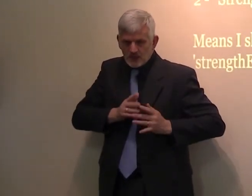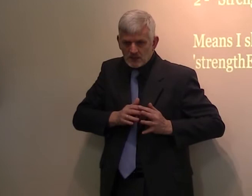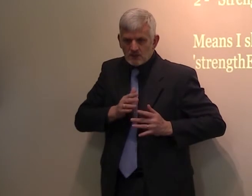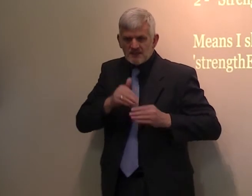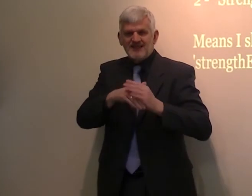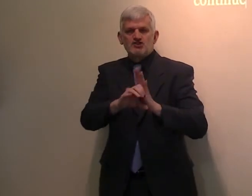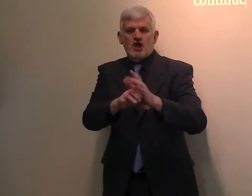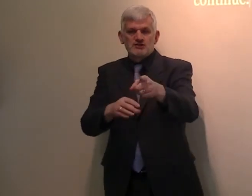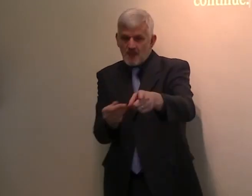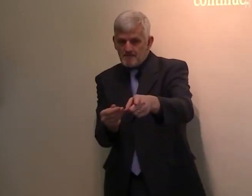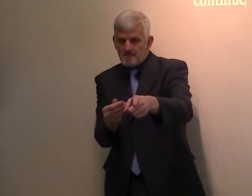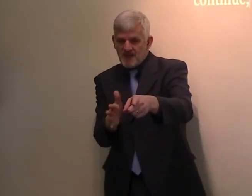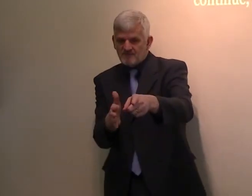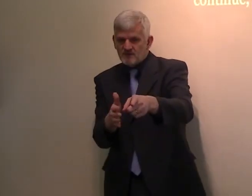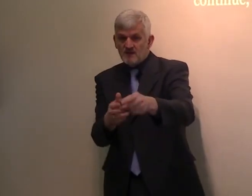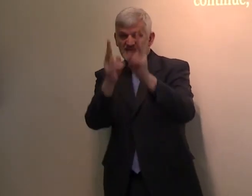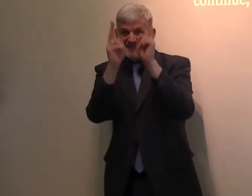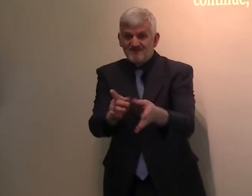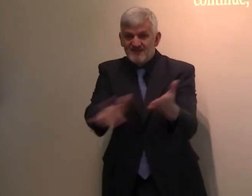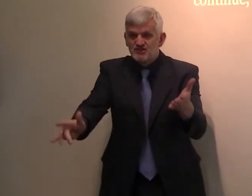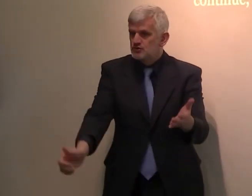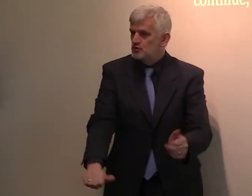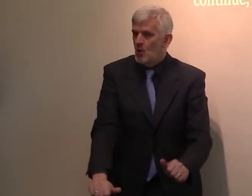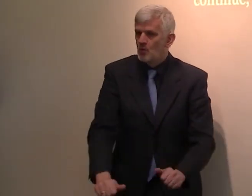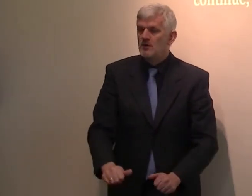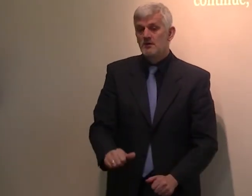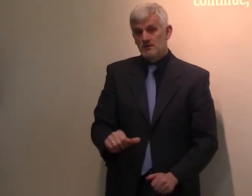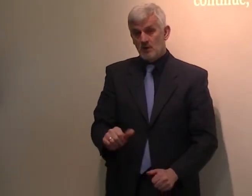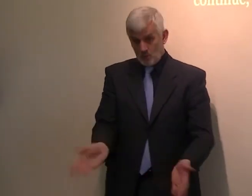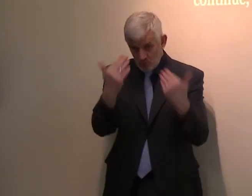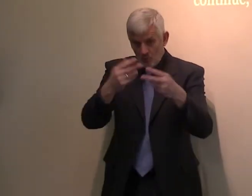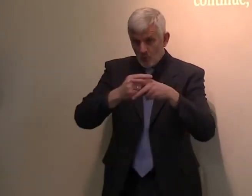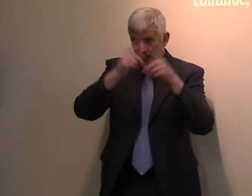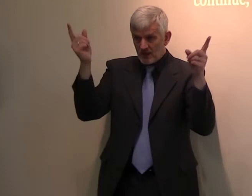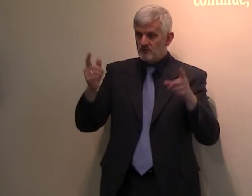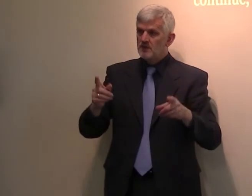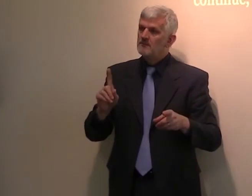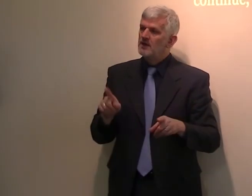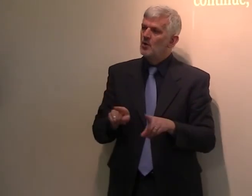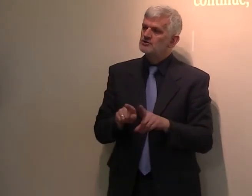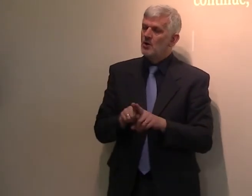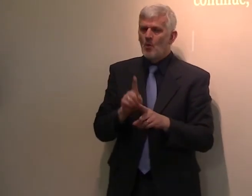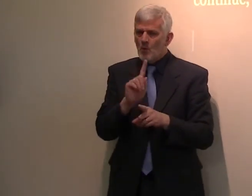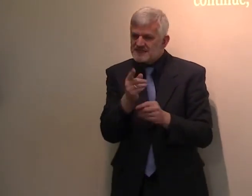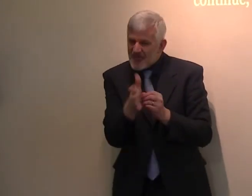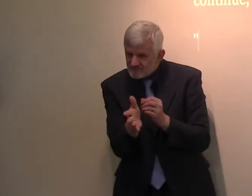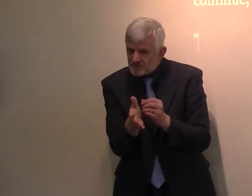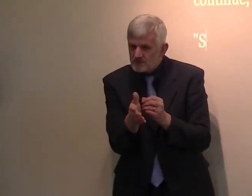Sardis. All is not lost yet. So they should wake up, but also they should strengthen that small. They should